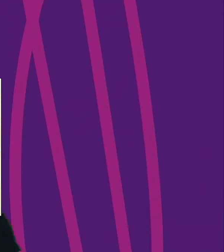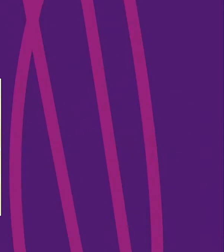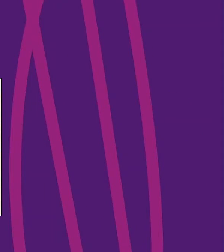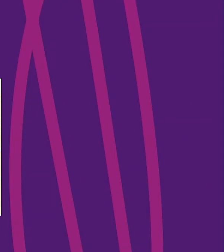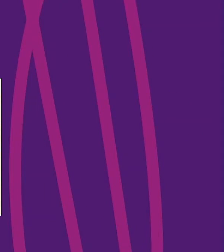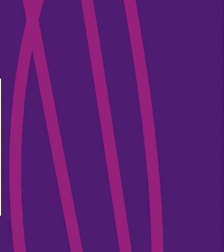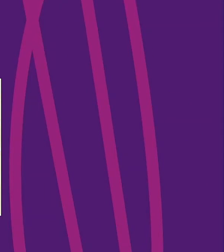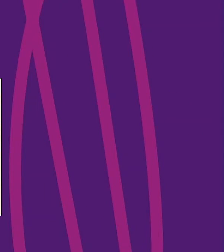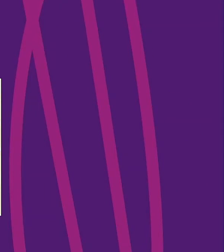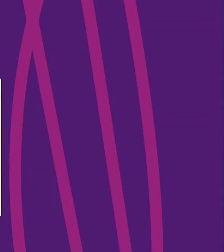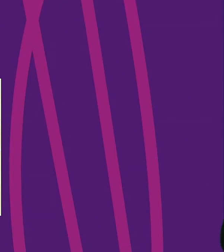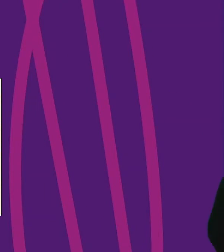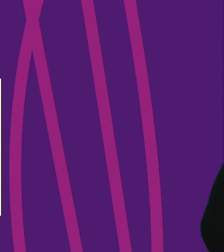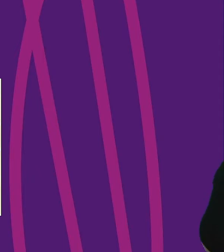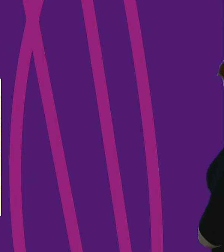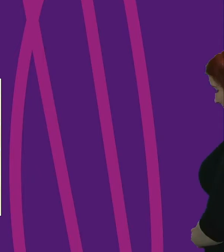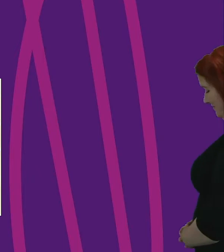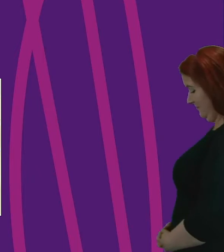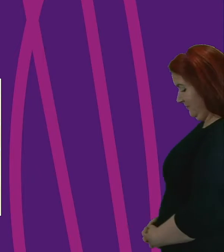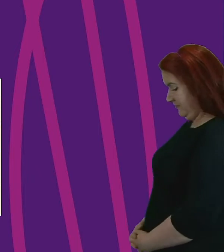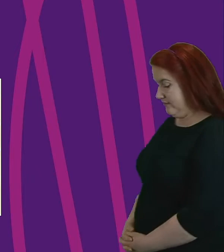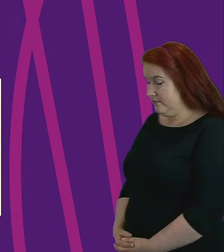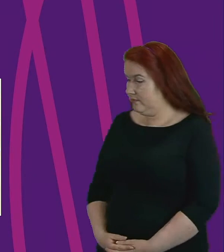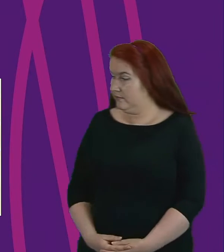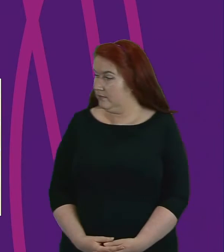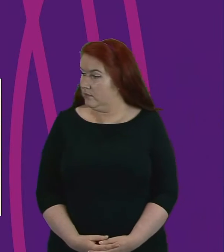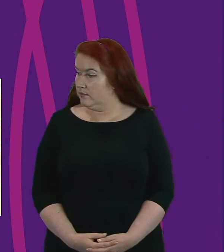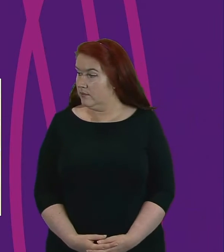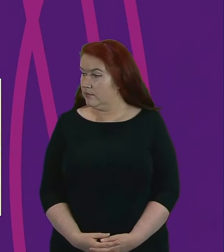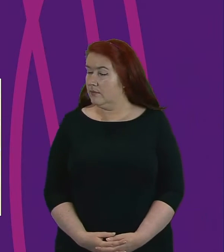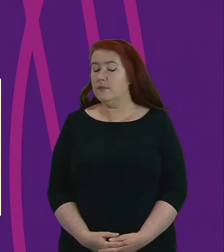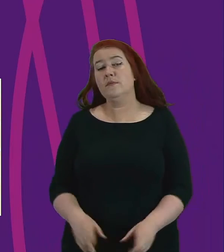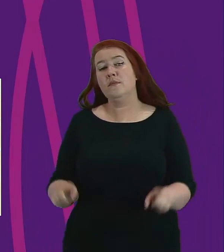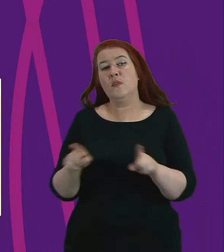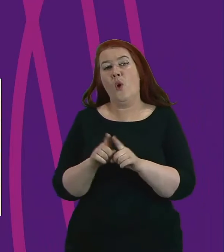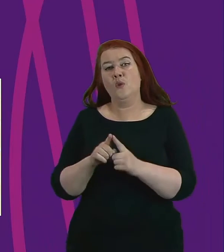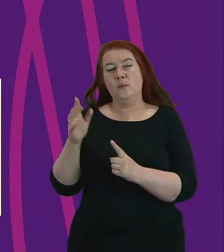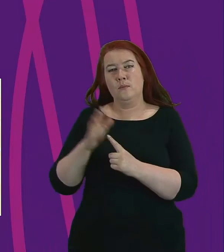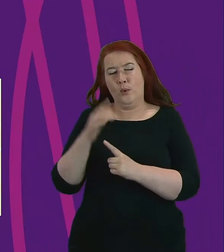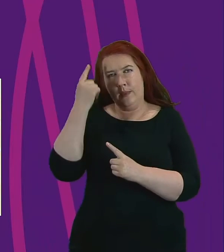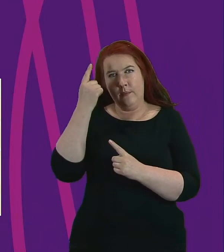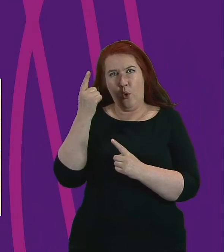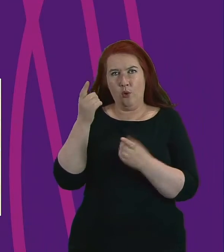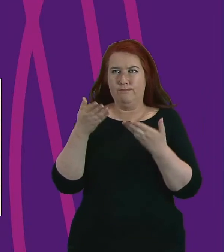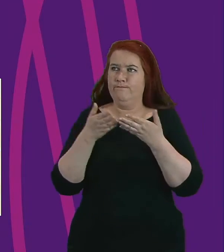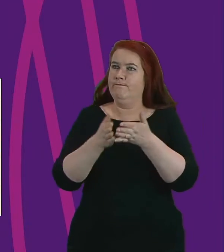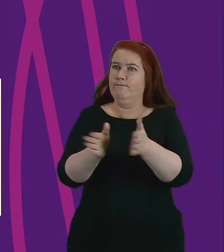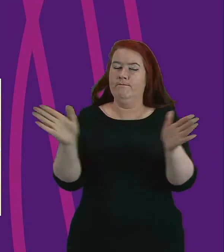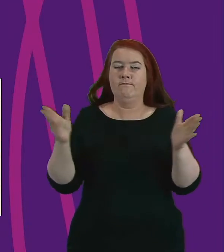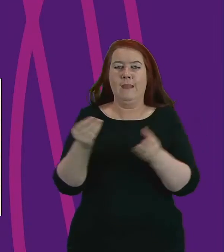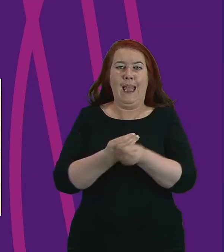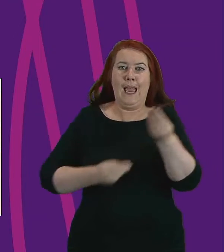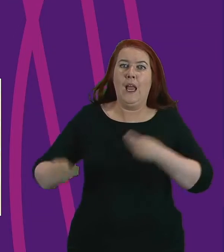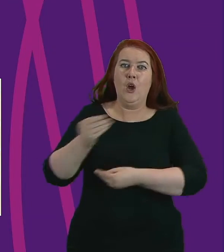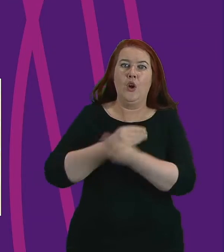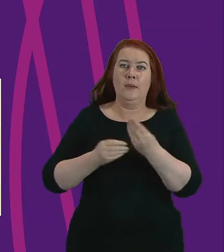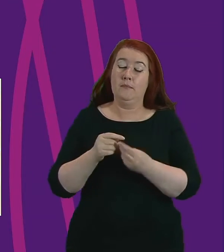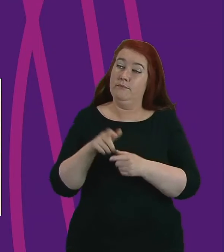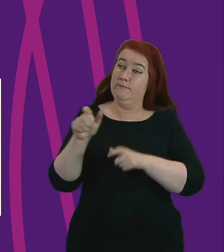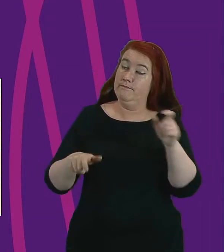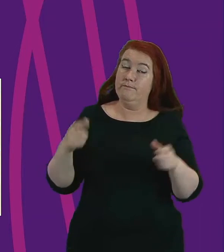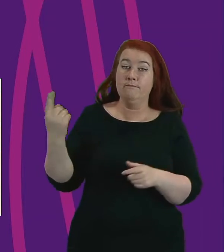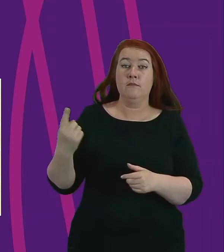others have done, it's important to give a broad overview of the economic picture from the point of view of those who represent business, such